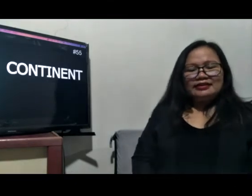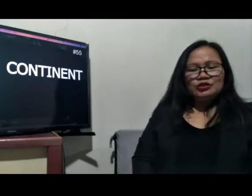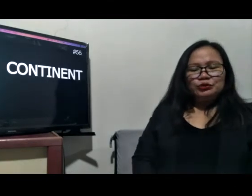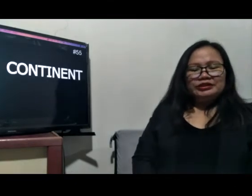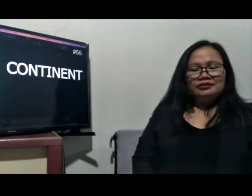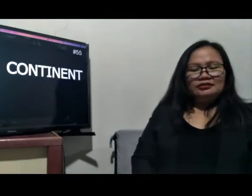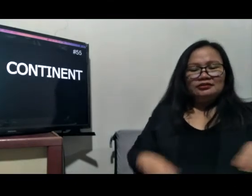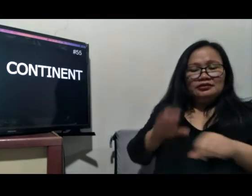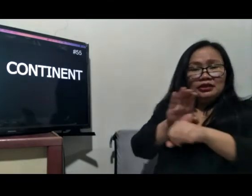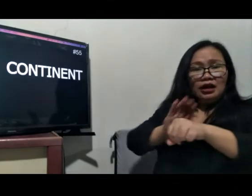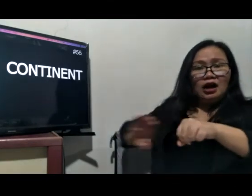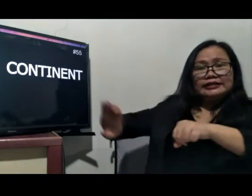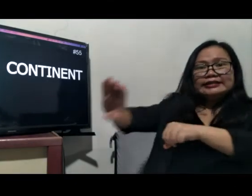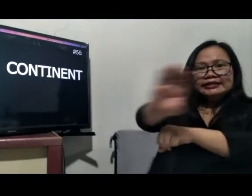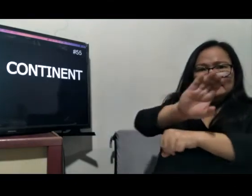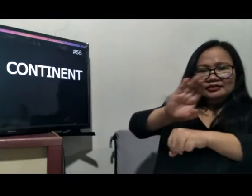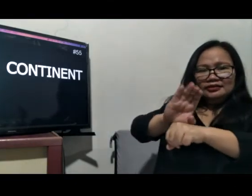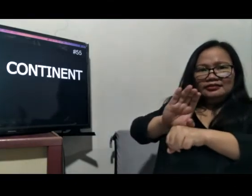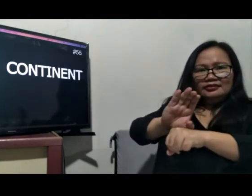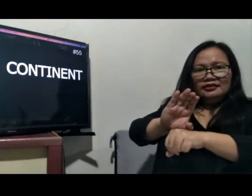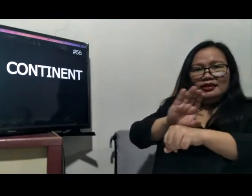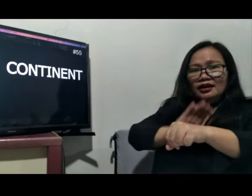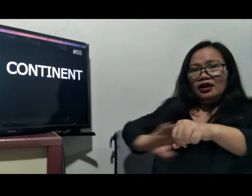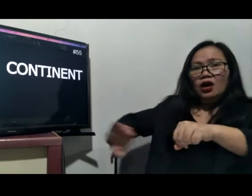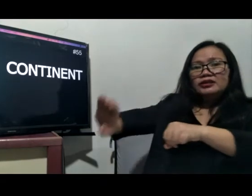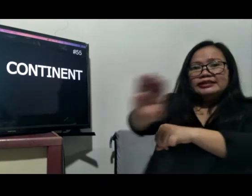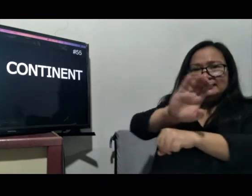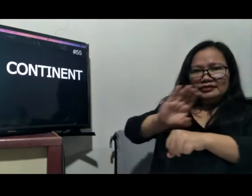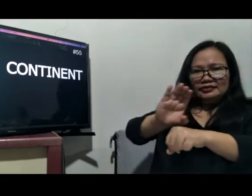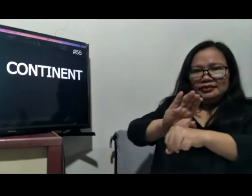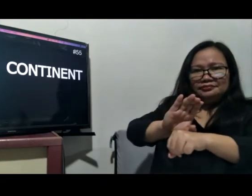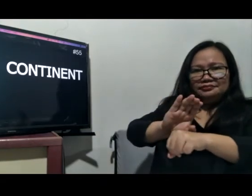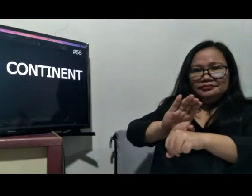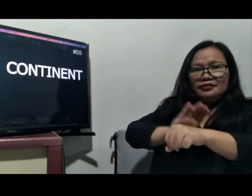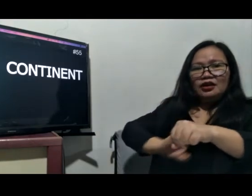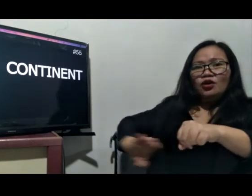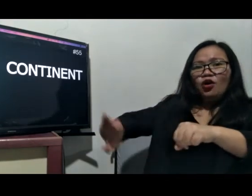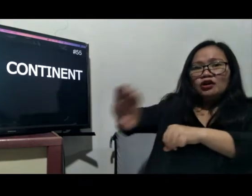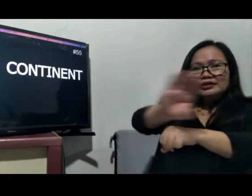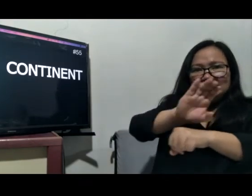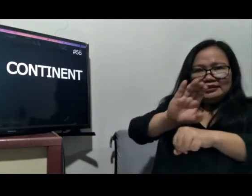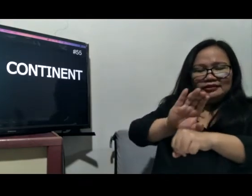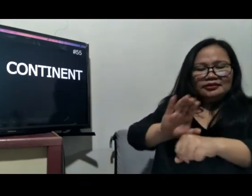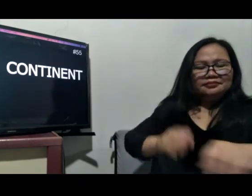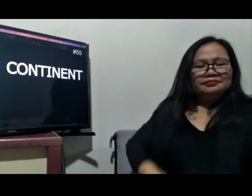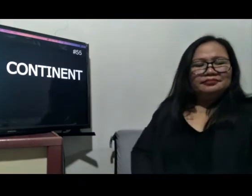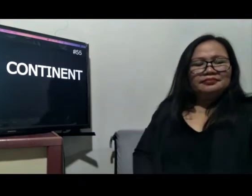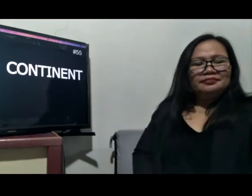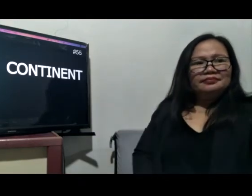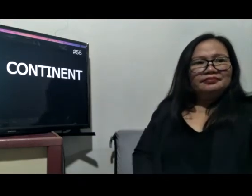Next word, continent, continent, continent.